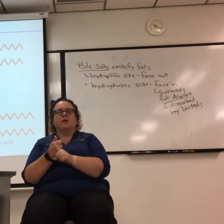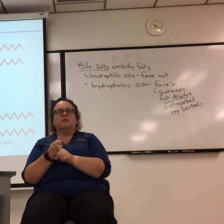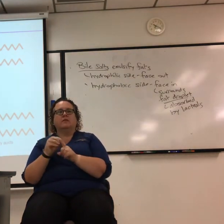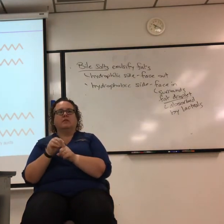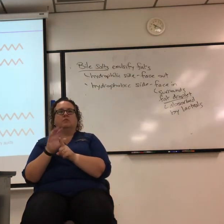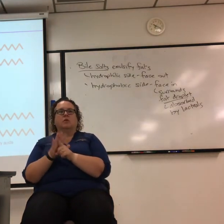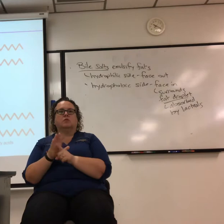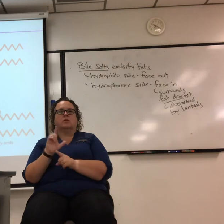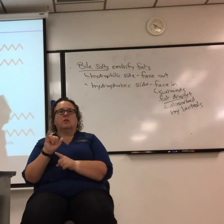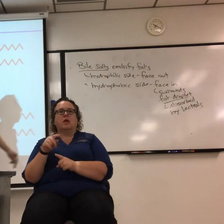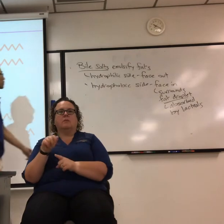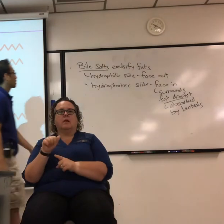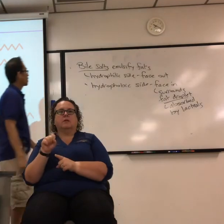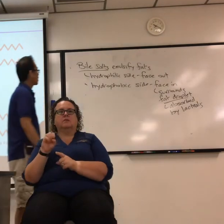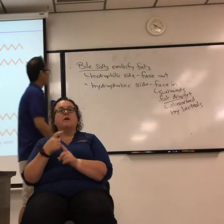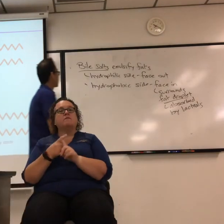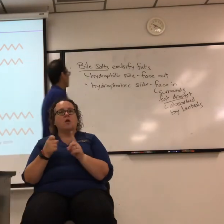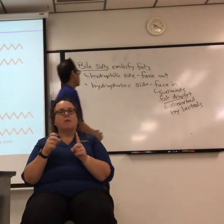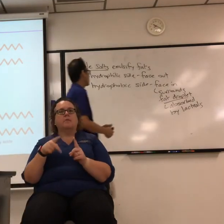pancreas.